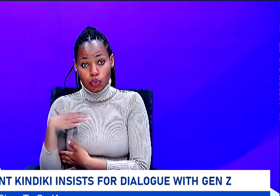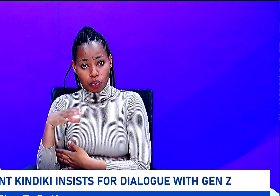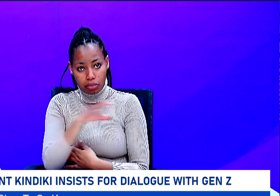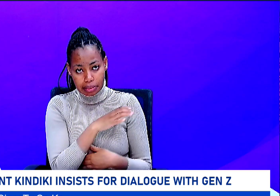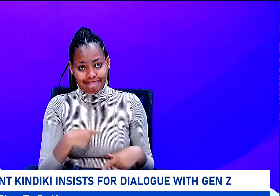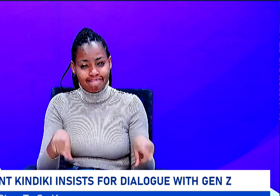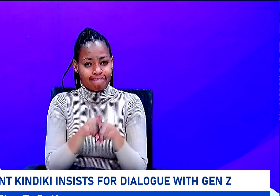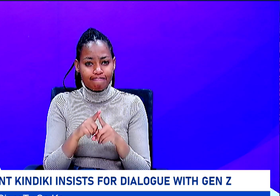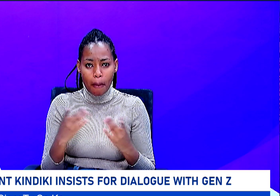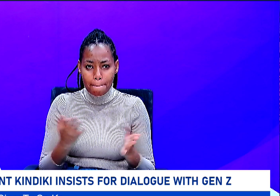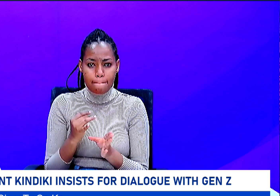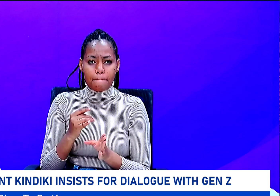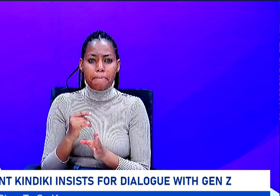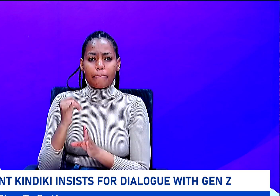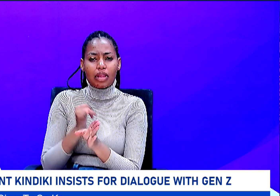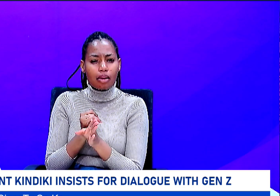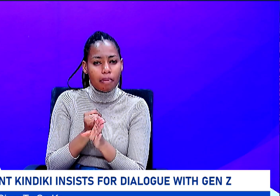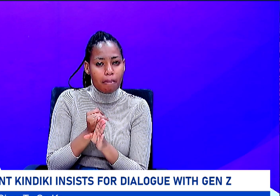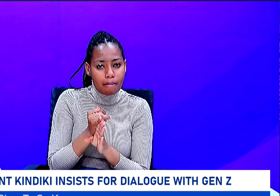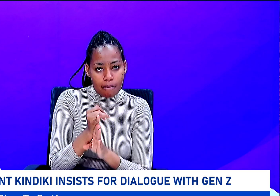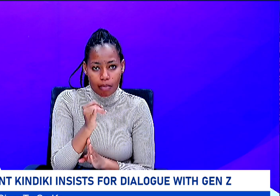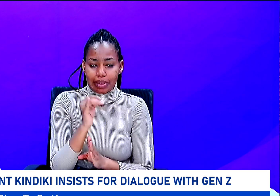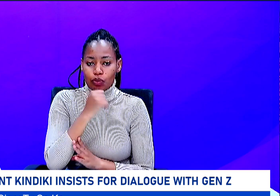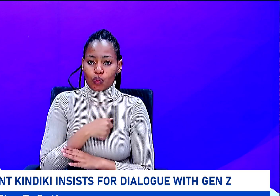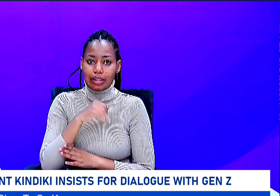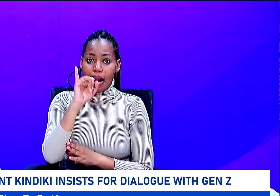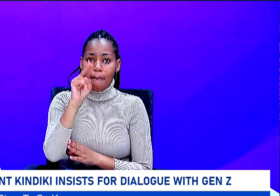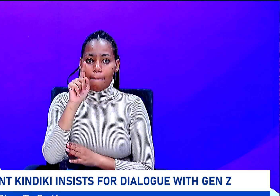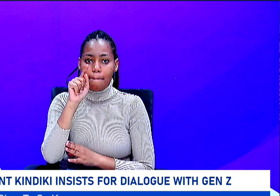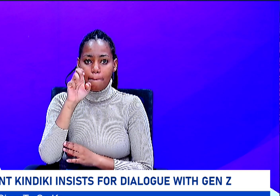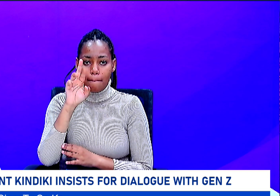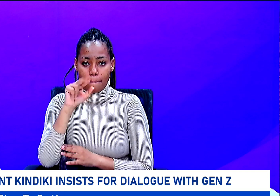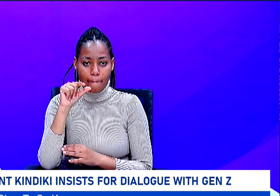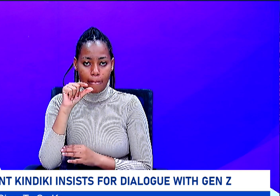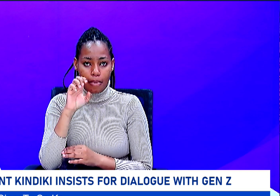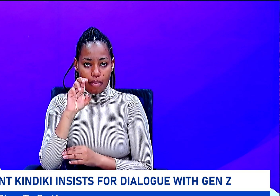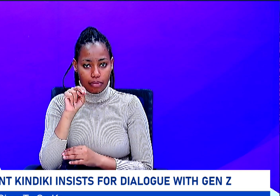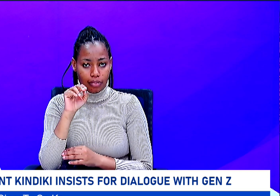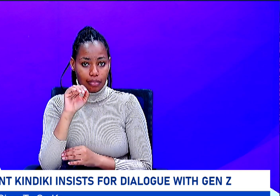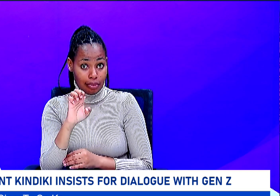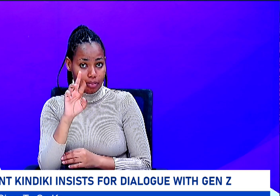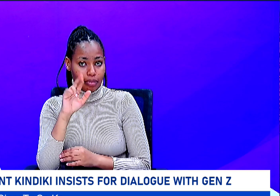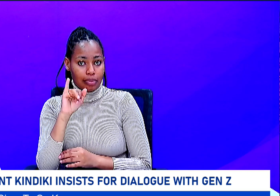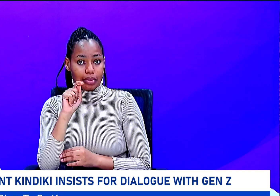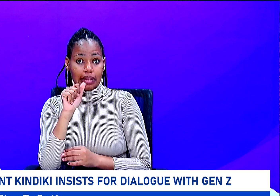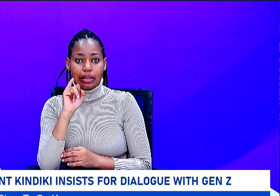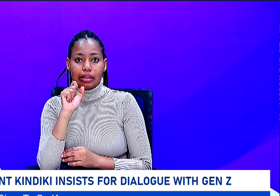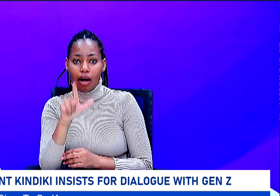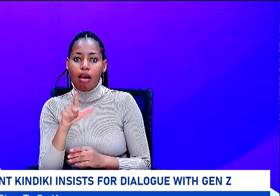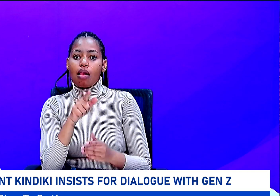that the government is committed to fostering an intergenerational conversation aimed at addressing the